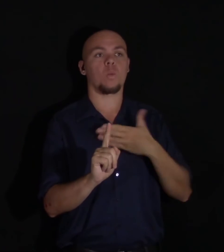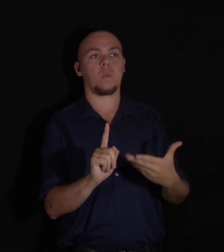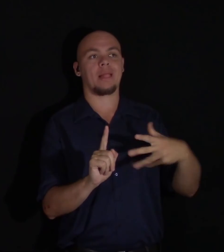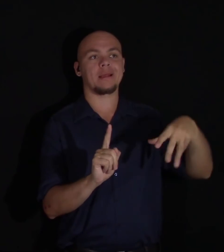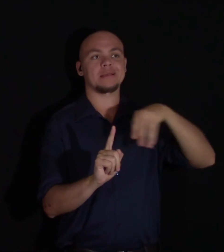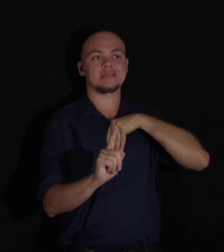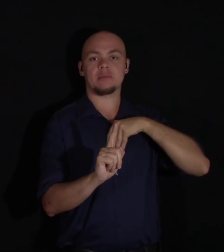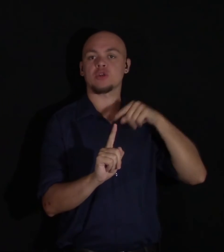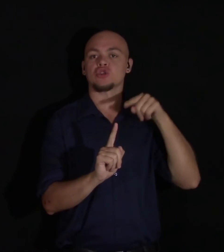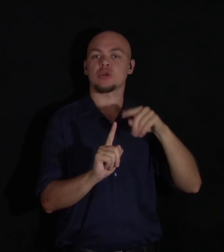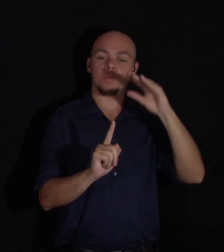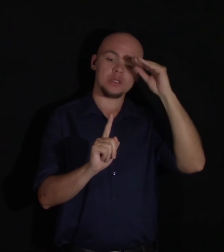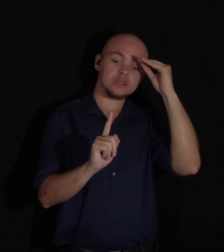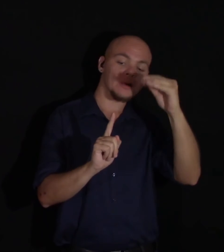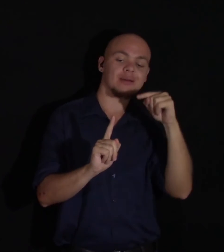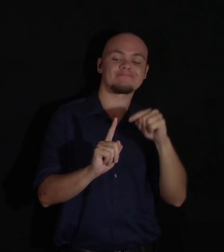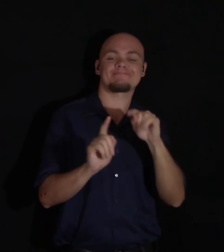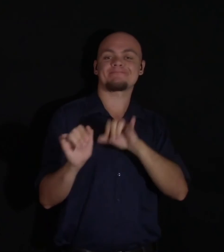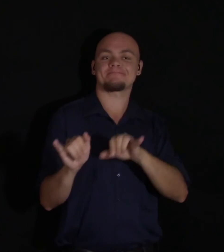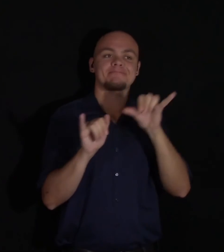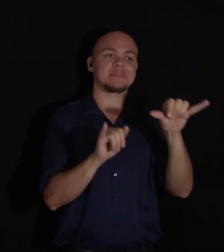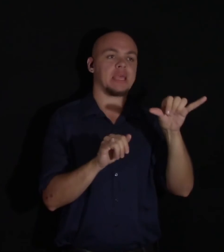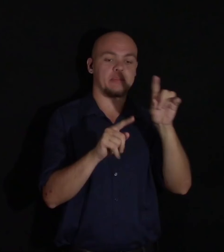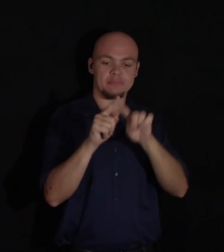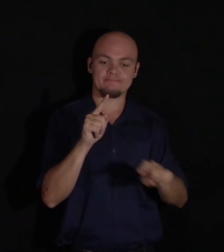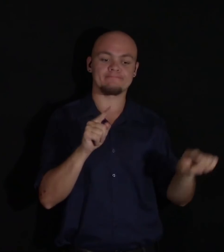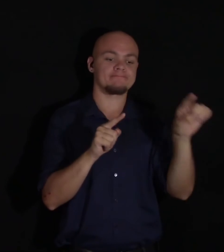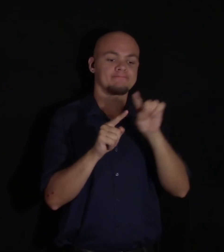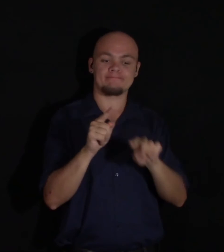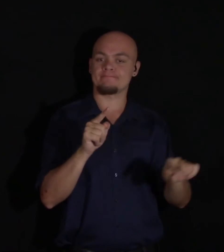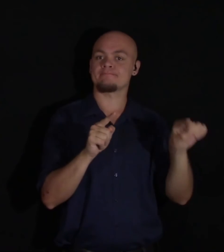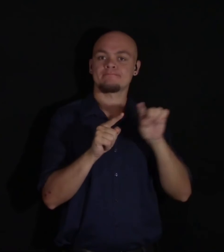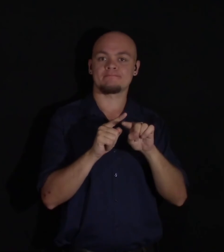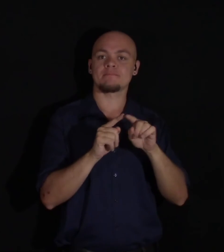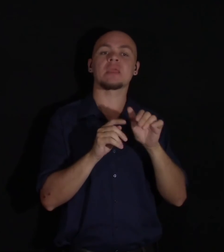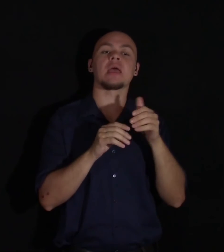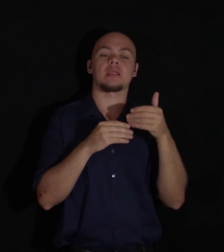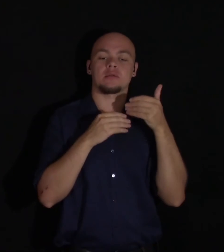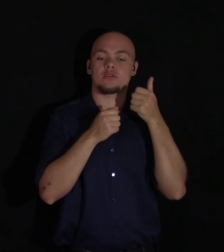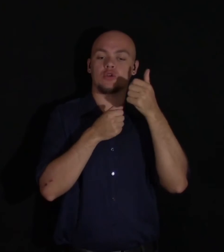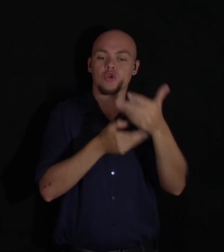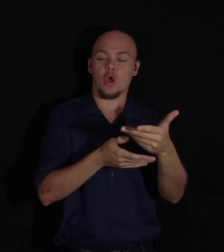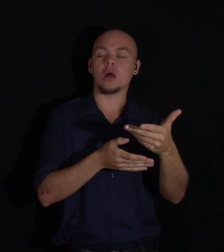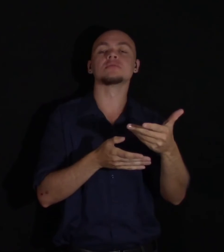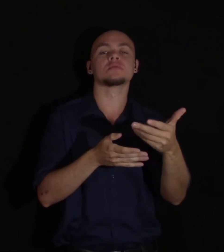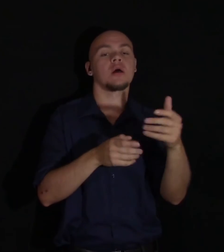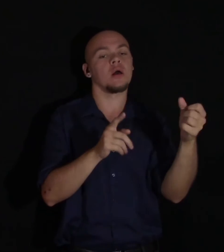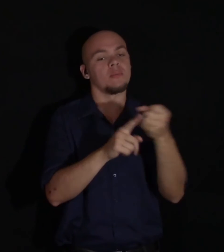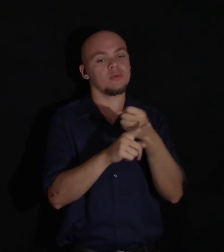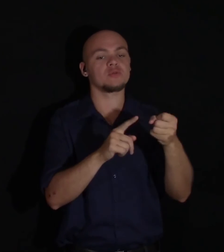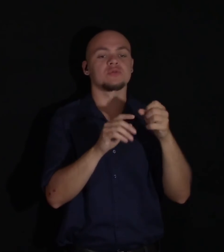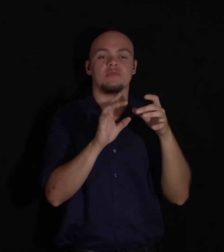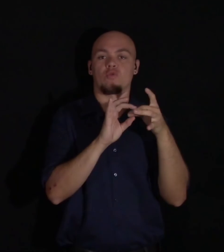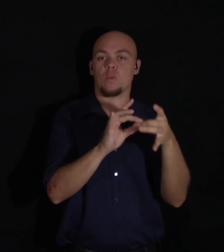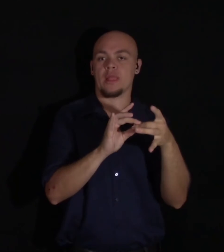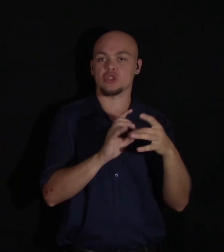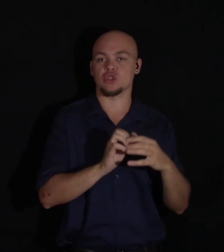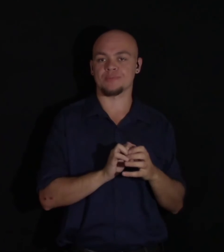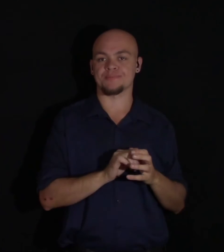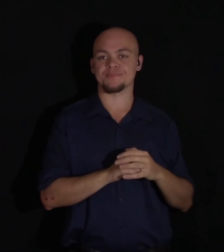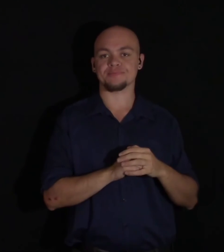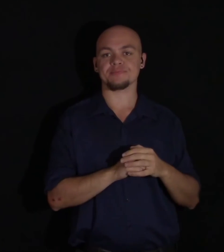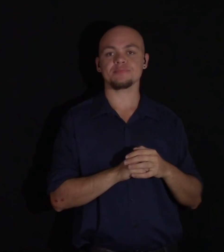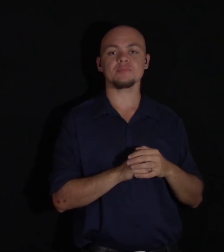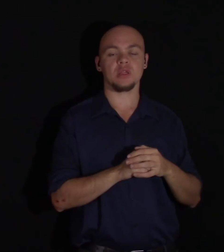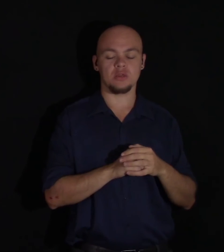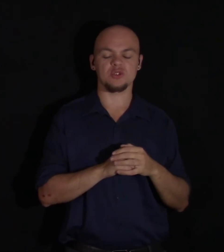she too was taught to believe the same thing, and this eventually leads to an abusive relationship. Now that we've